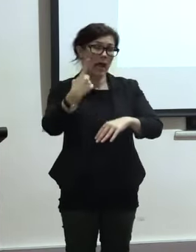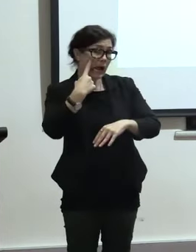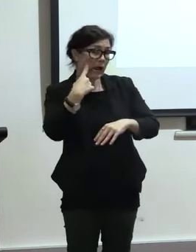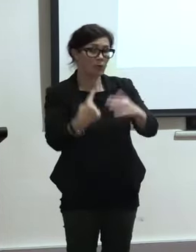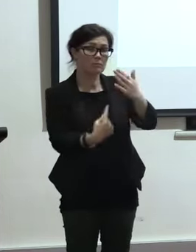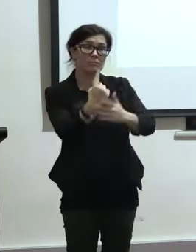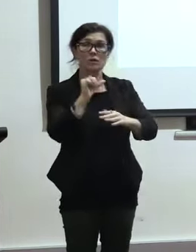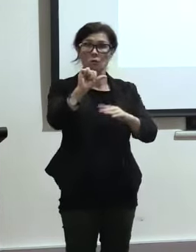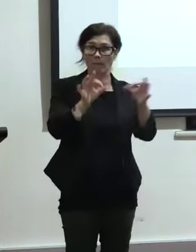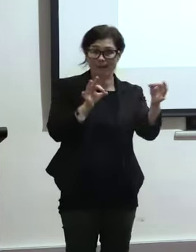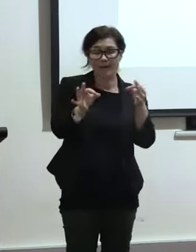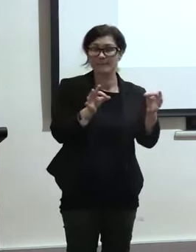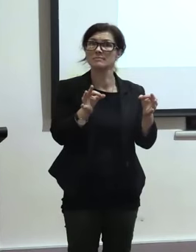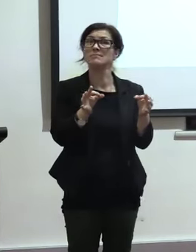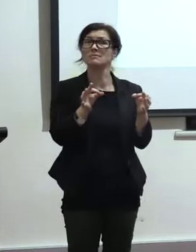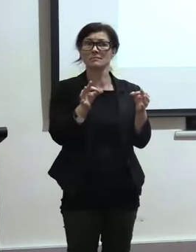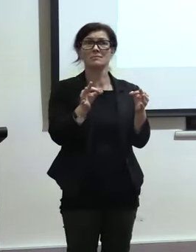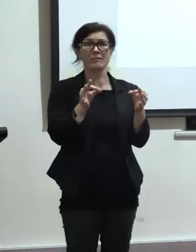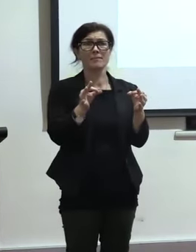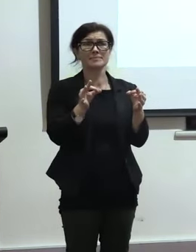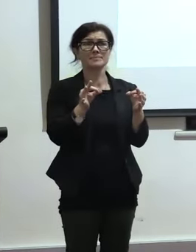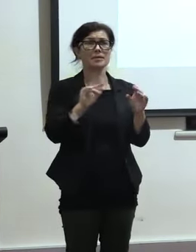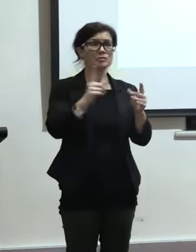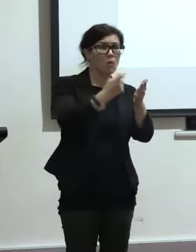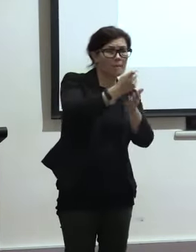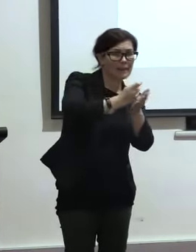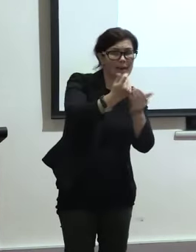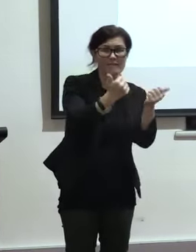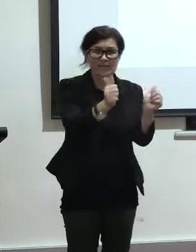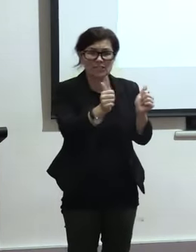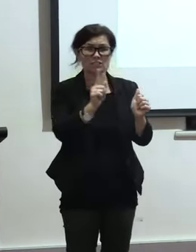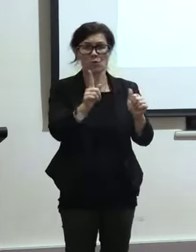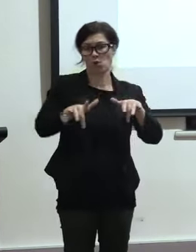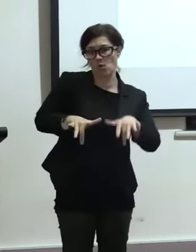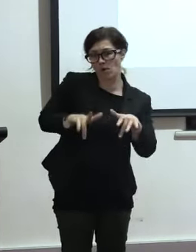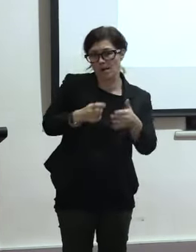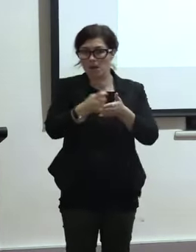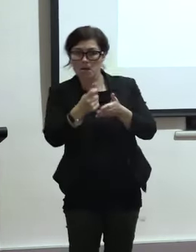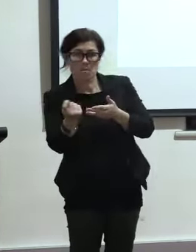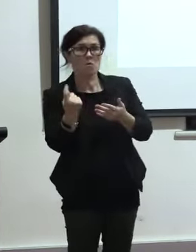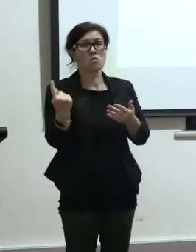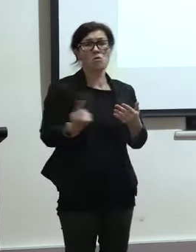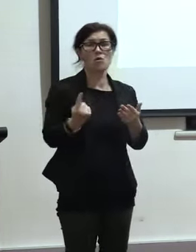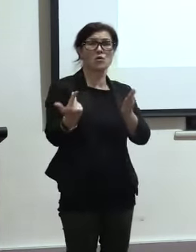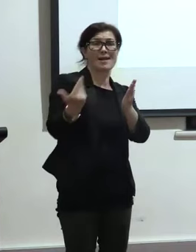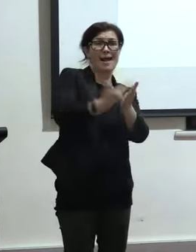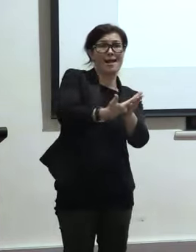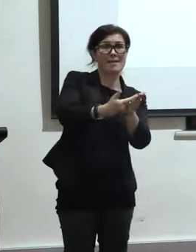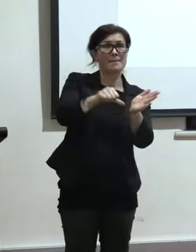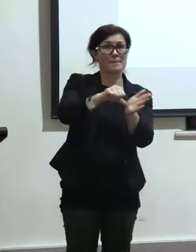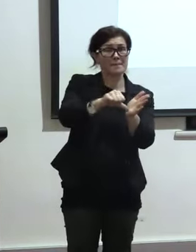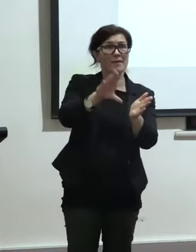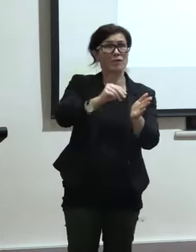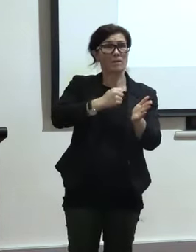your plan. So you can check, what payments have been made. You can check who's claimed money from your